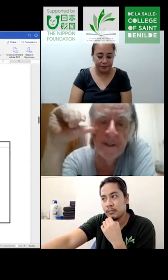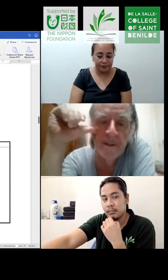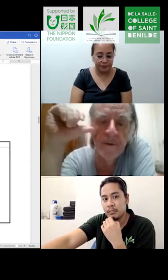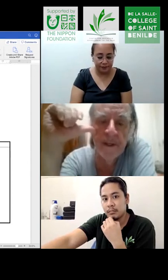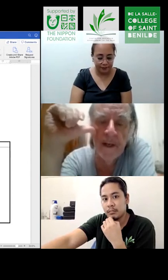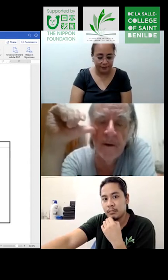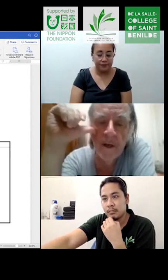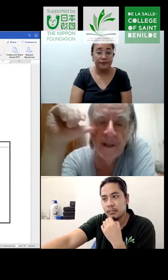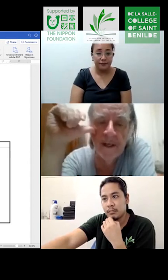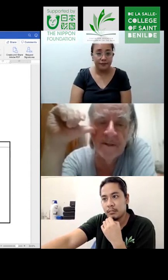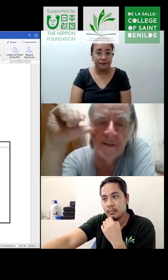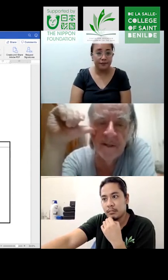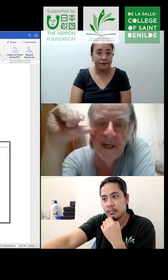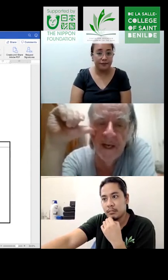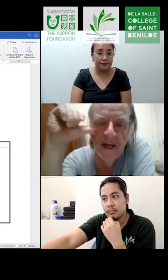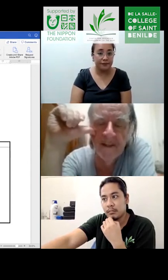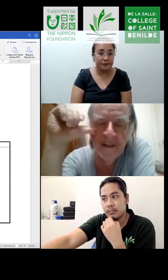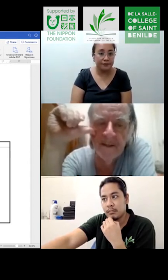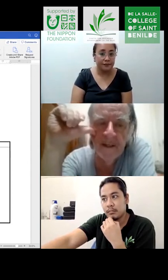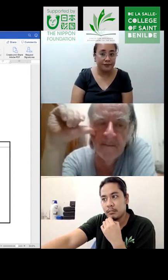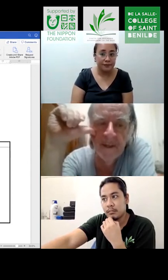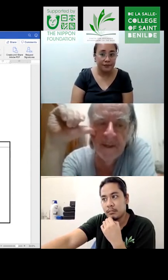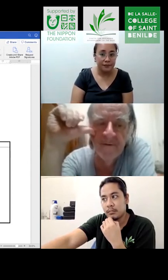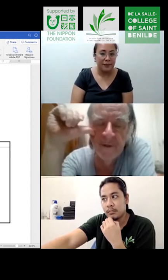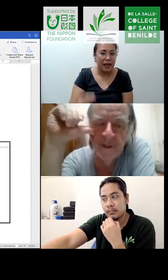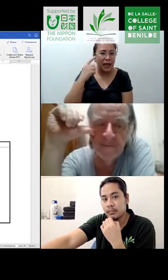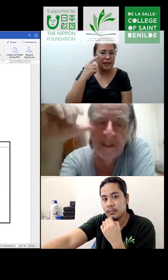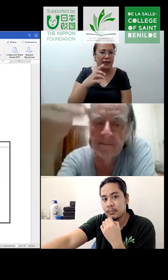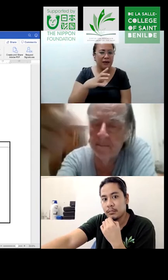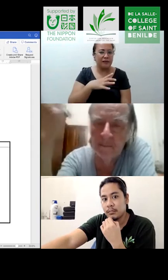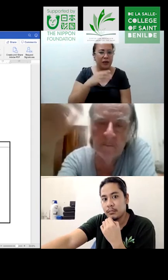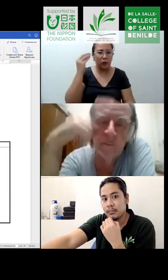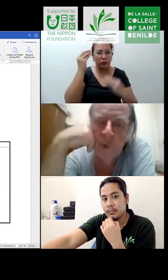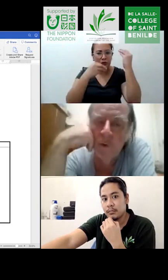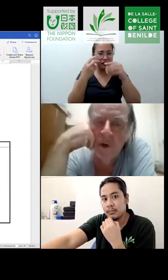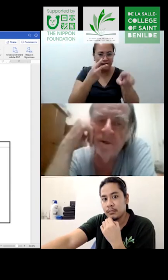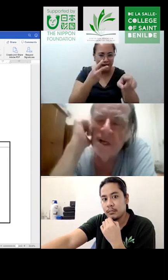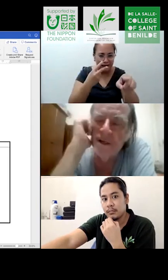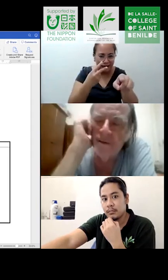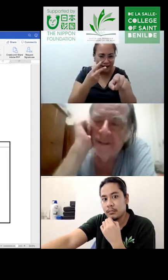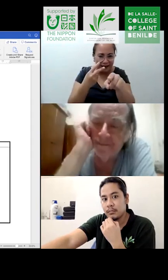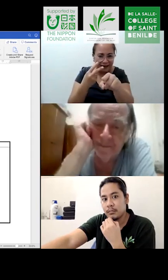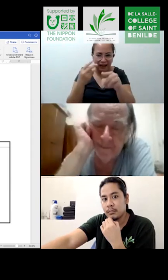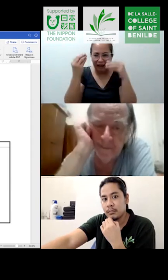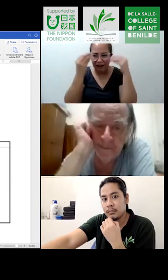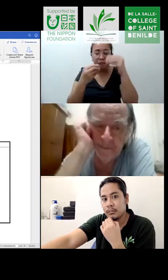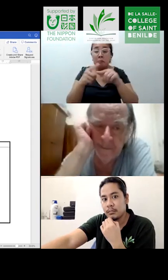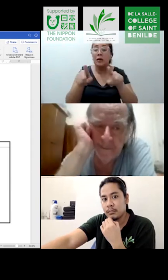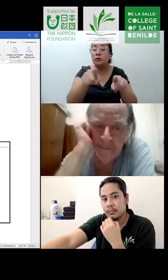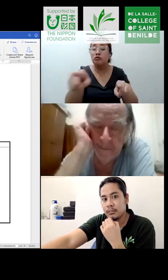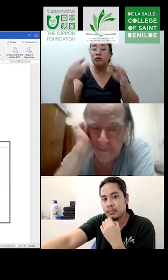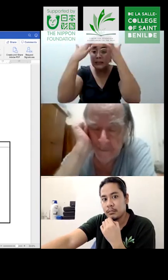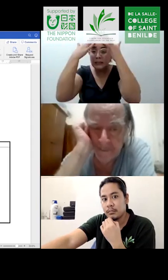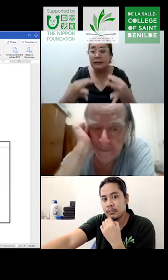Okay, yeah, so you did that on all the cases. I think that's going to be confusing, but you all decide on that.